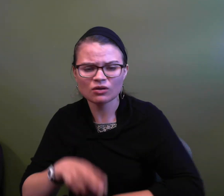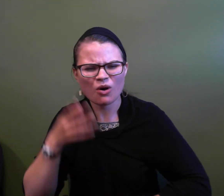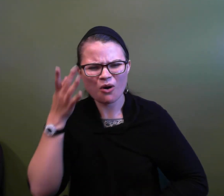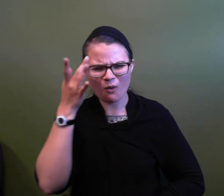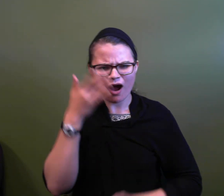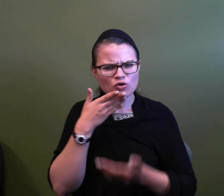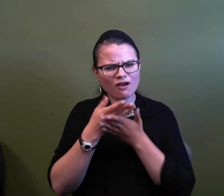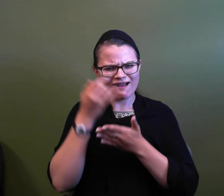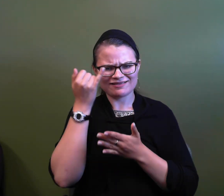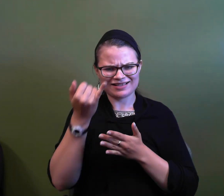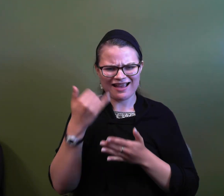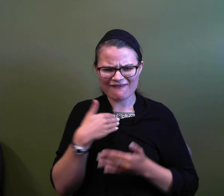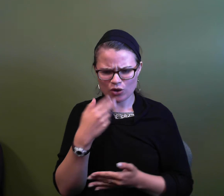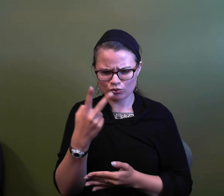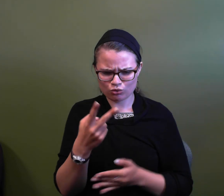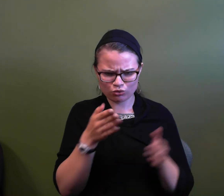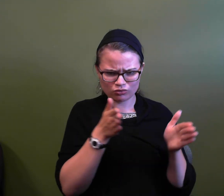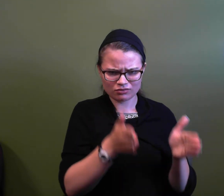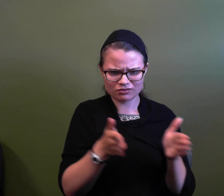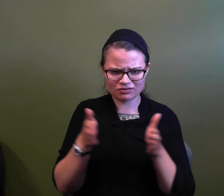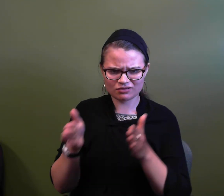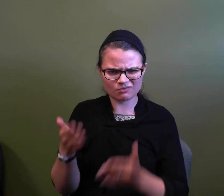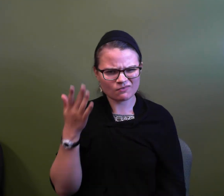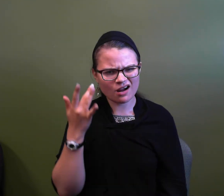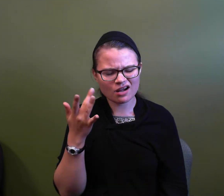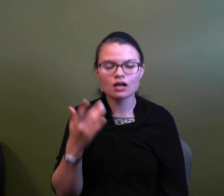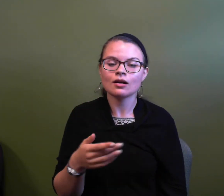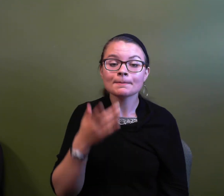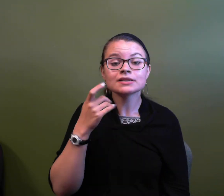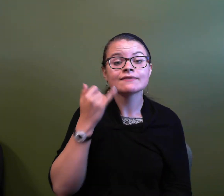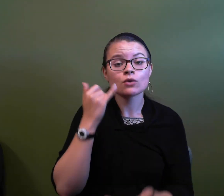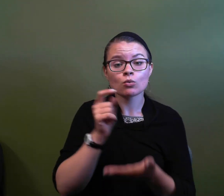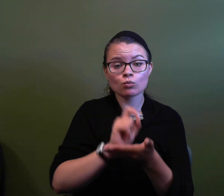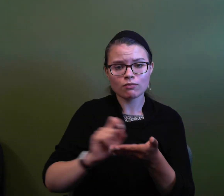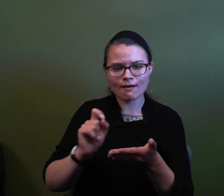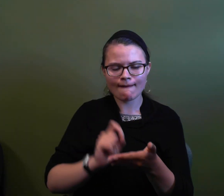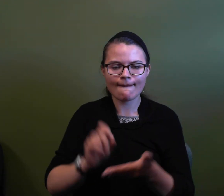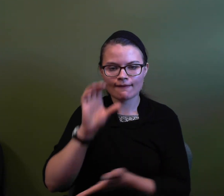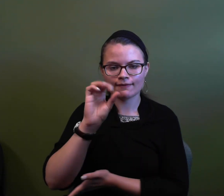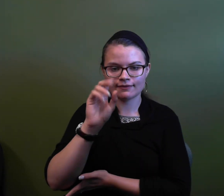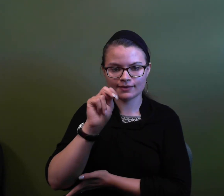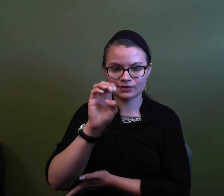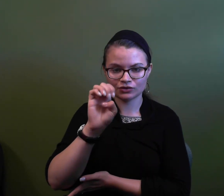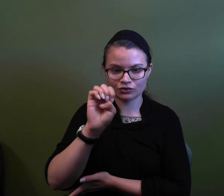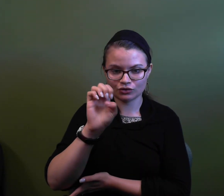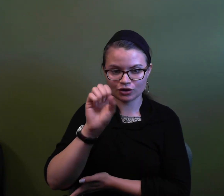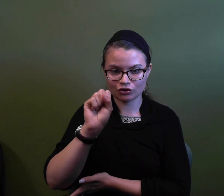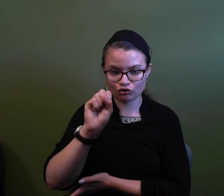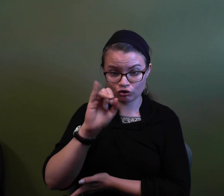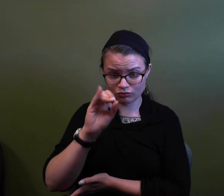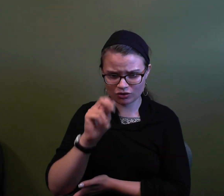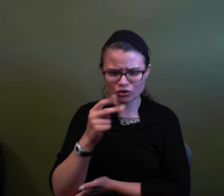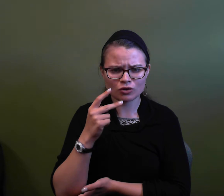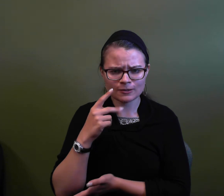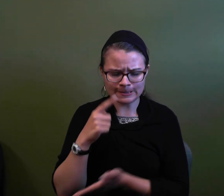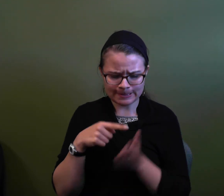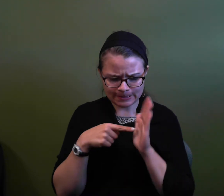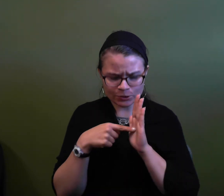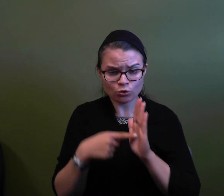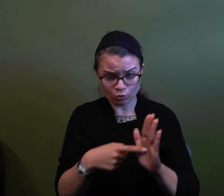reason is because when you write a concession, when you're showing what the opposite opinion of yours is, you're showing that